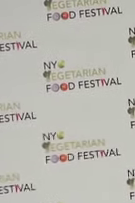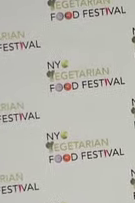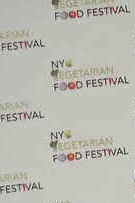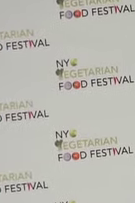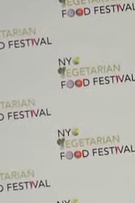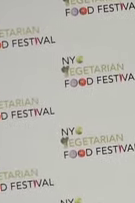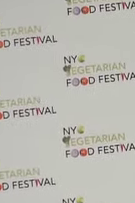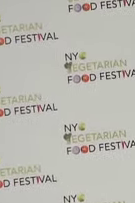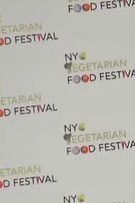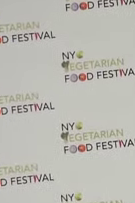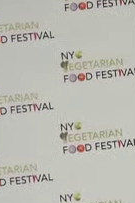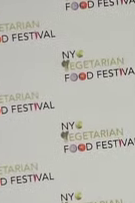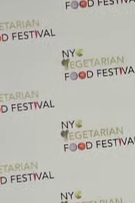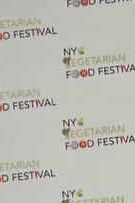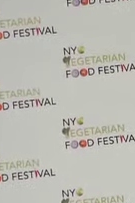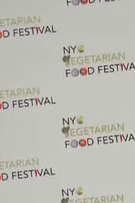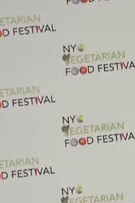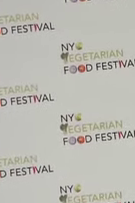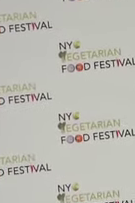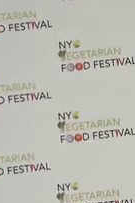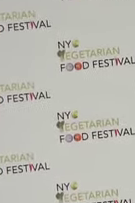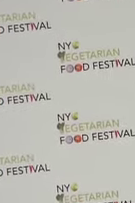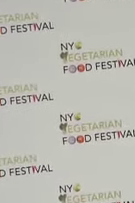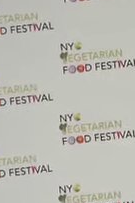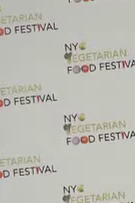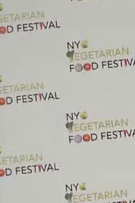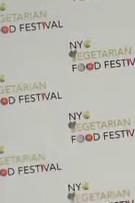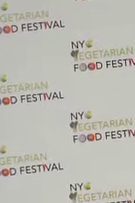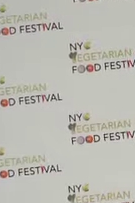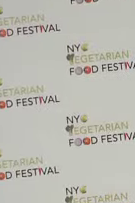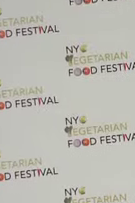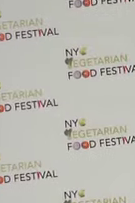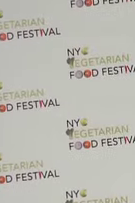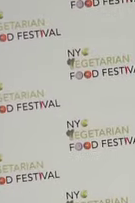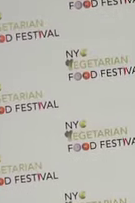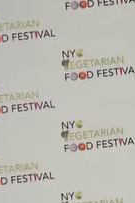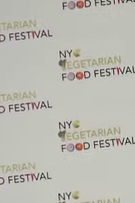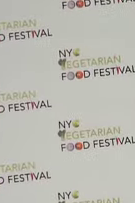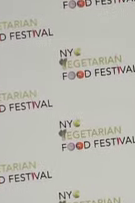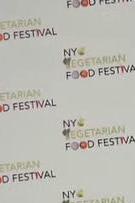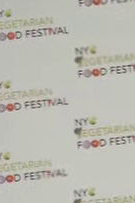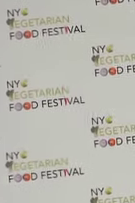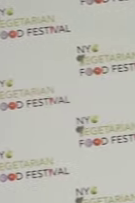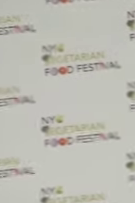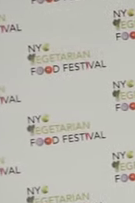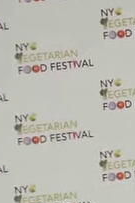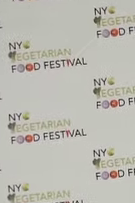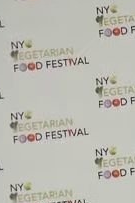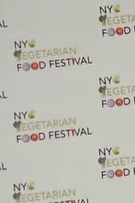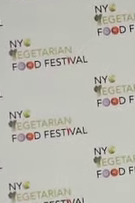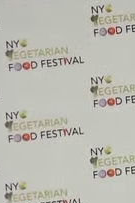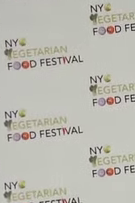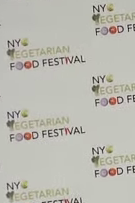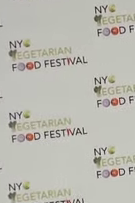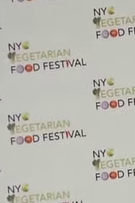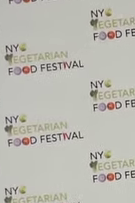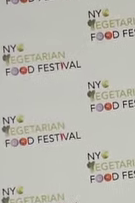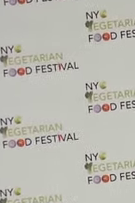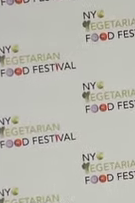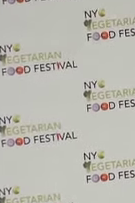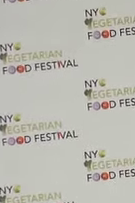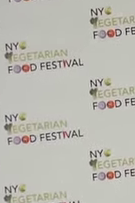I've seen a lot of veggie sushi rolls these days, so that's pretty easy. And if you're in a pinch, pizza without the cheese. Normally pizza